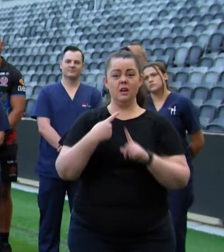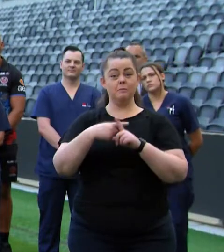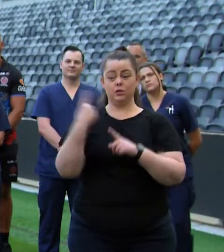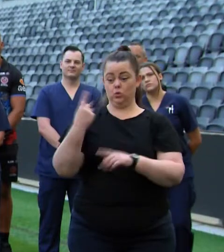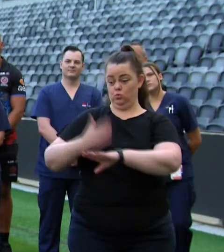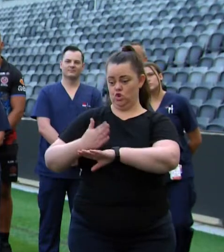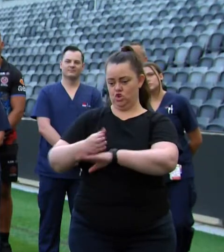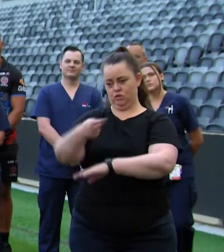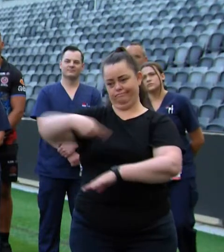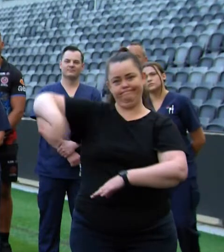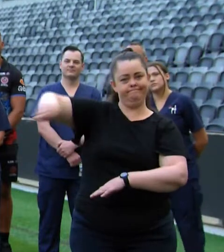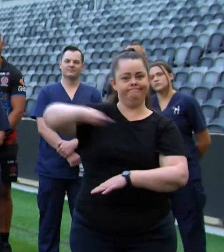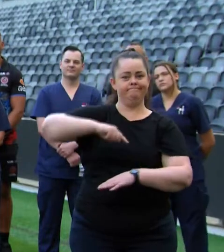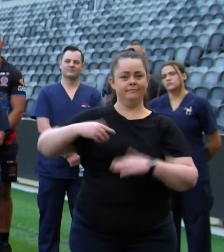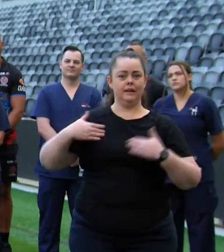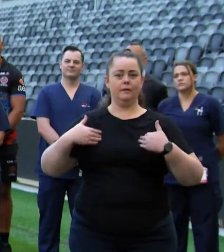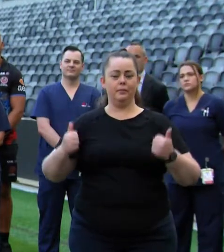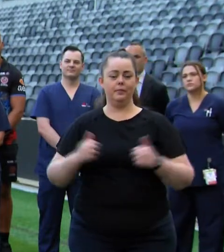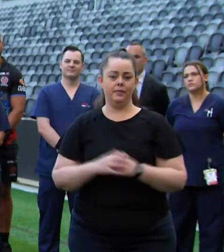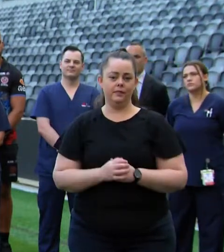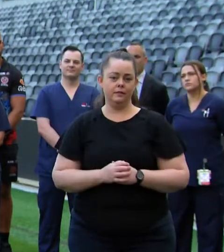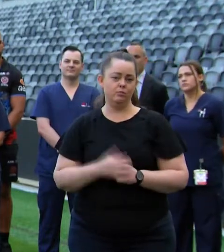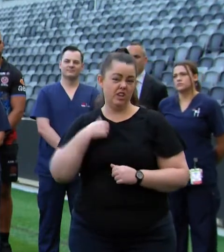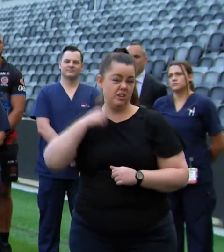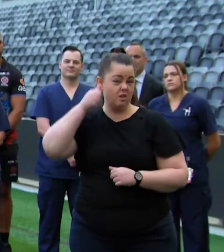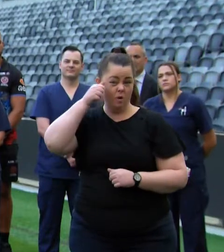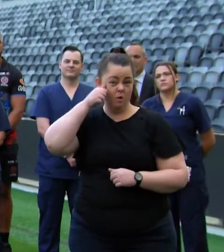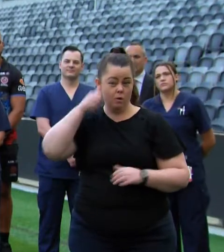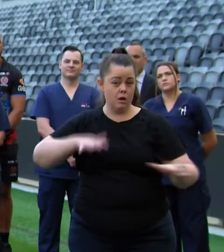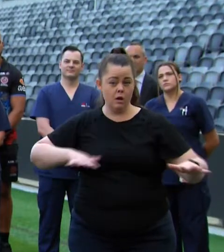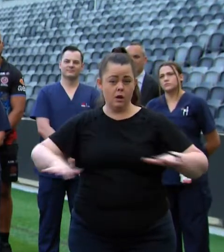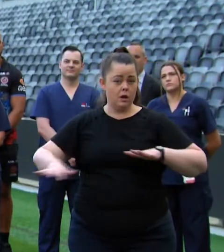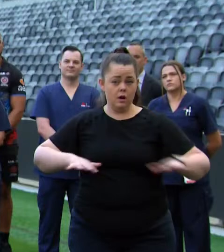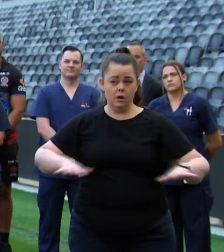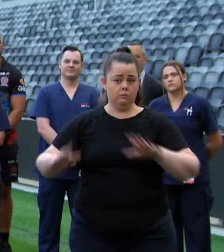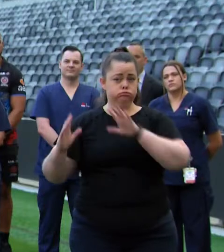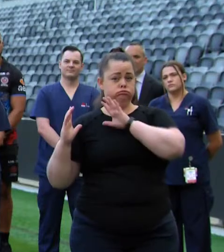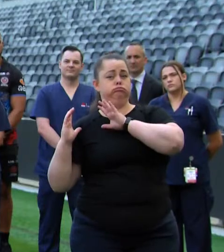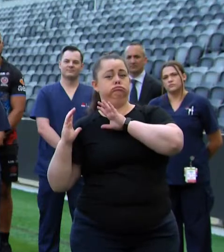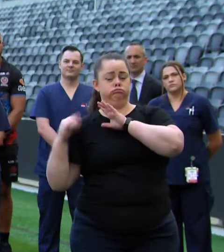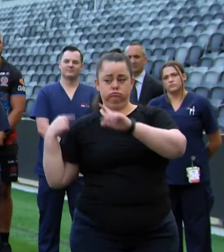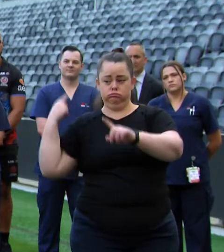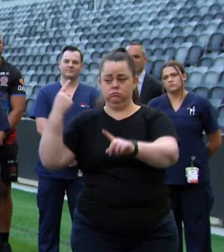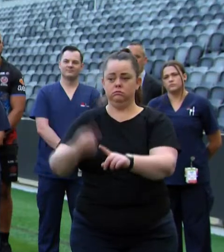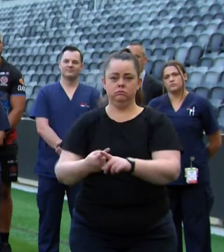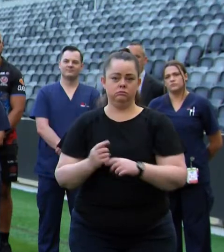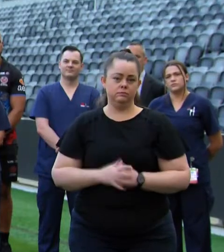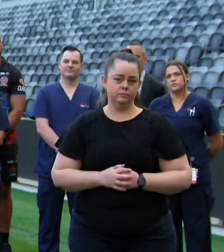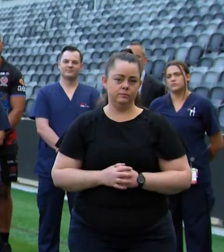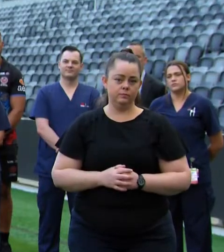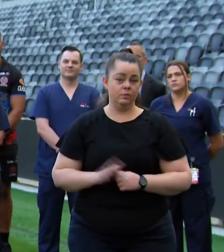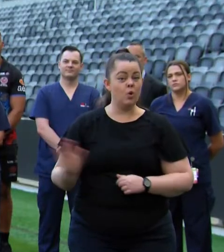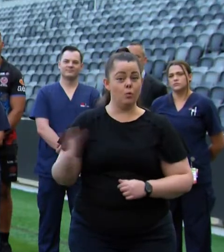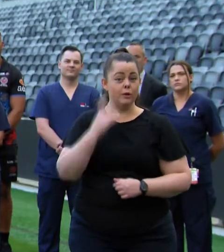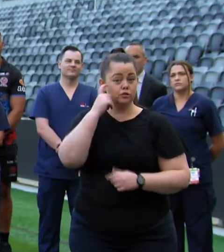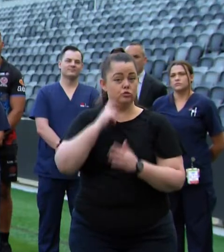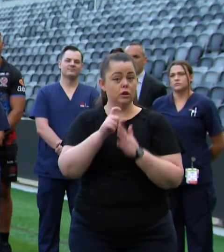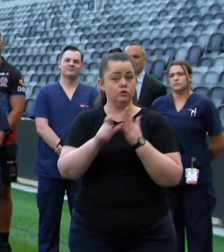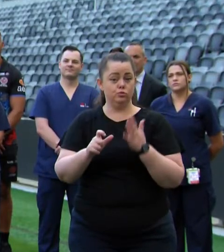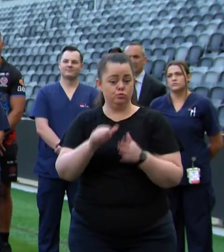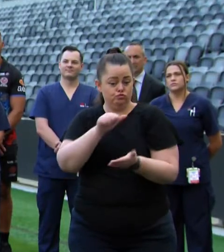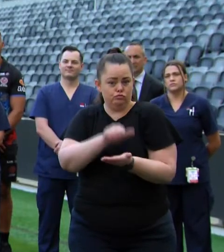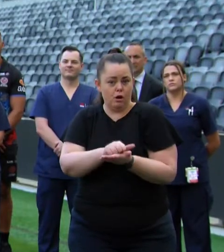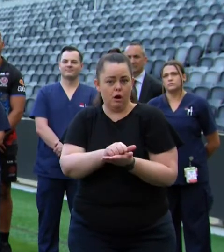teams across our state have been under stress. Everyone has always wanted to do what is right. There's always a